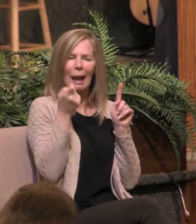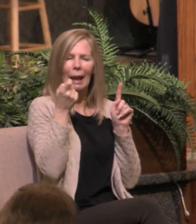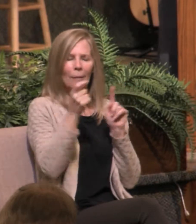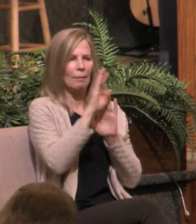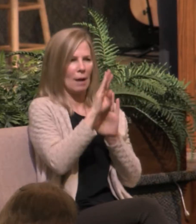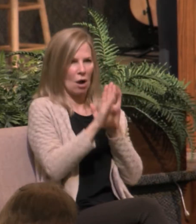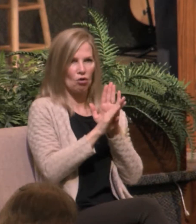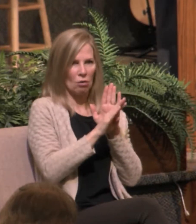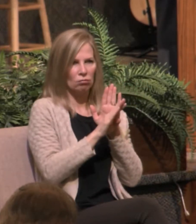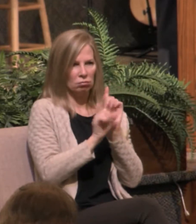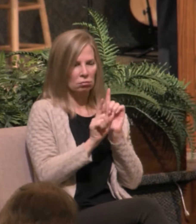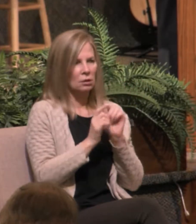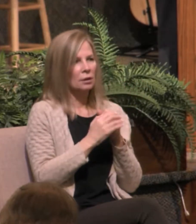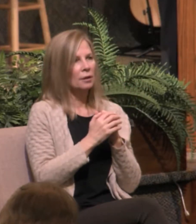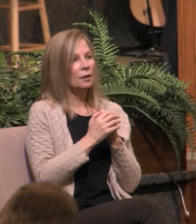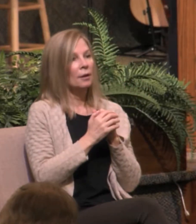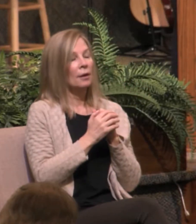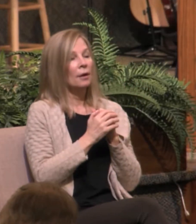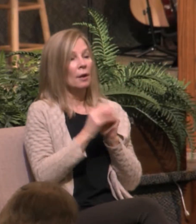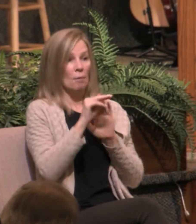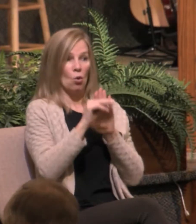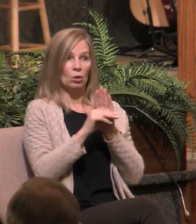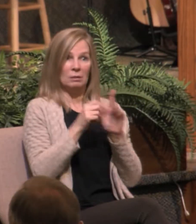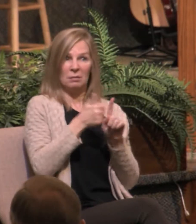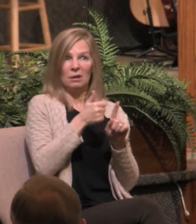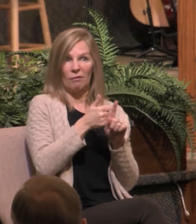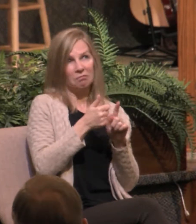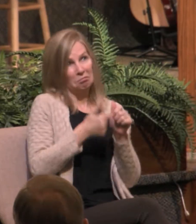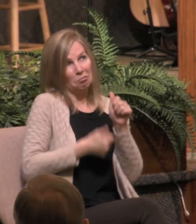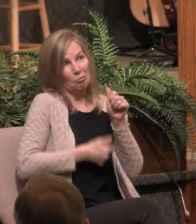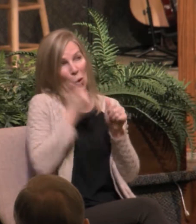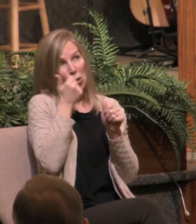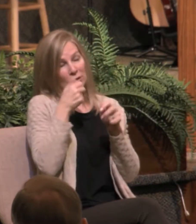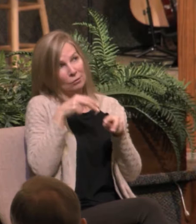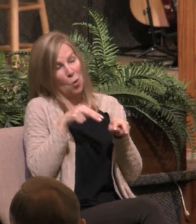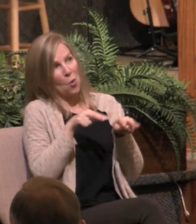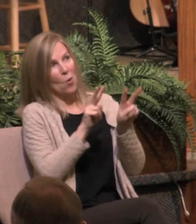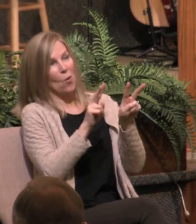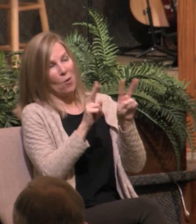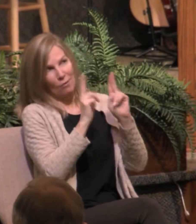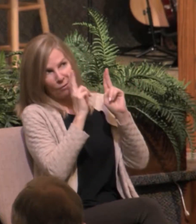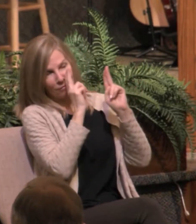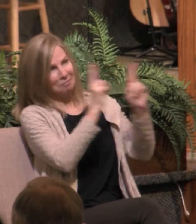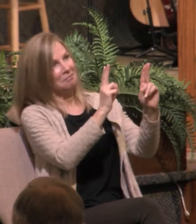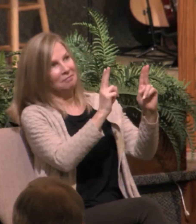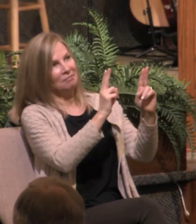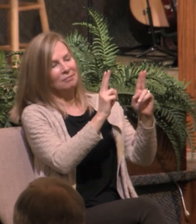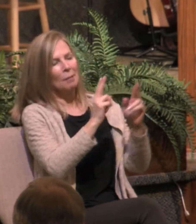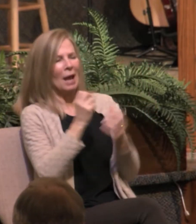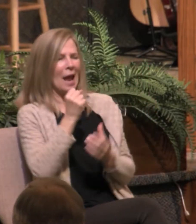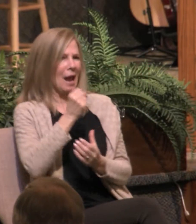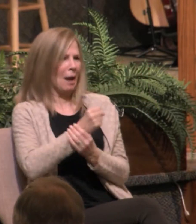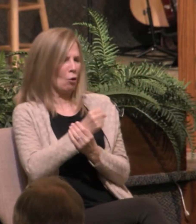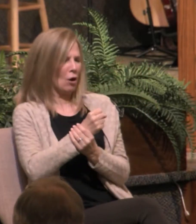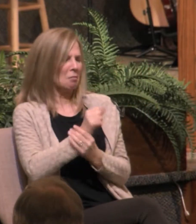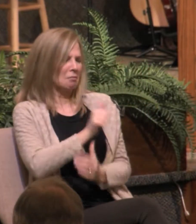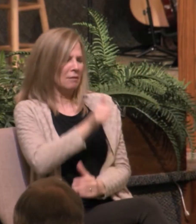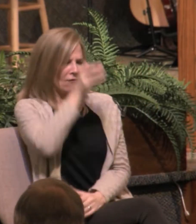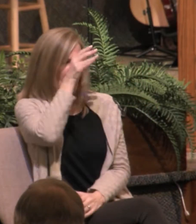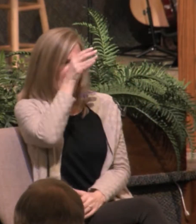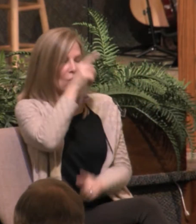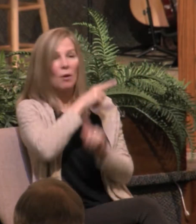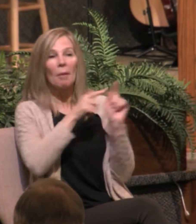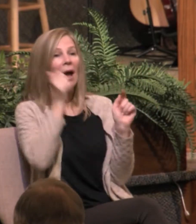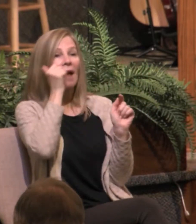jump into our text. Moses is probably the most revered man in Judaism. Abraham was the father of the Jewish people, but in